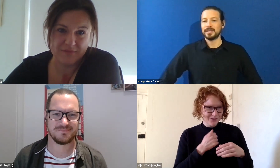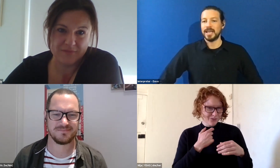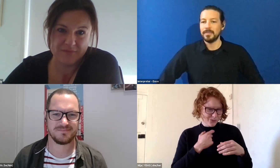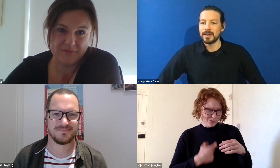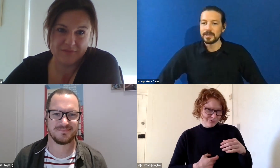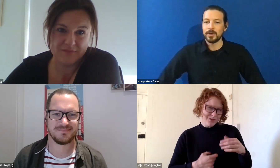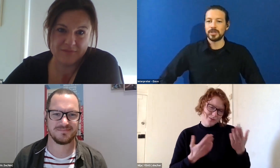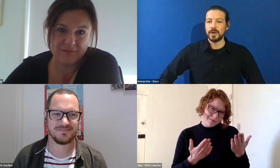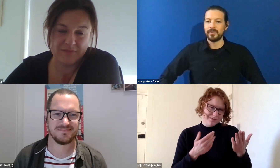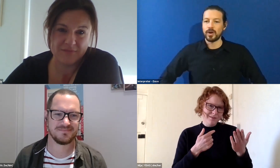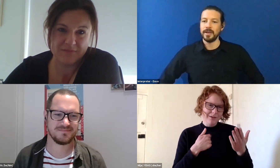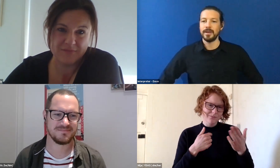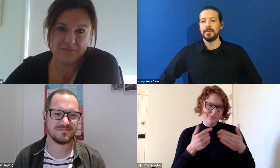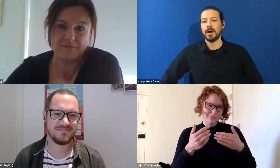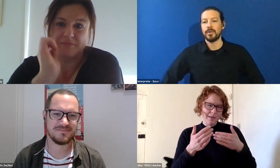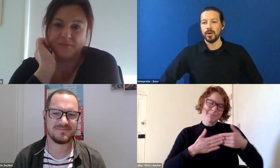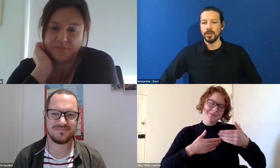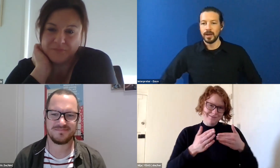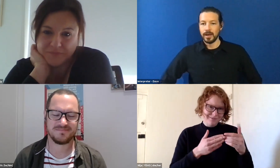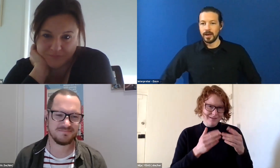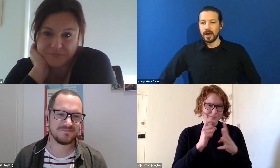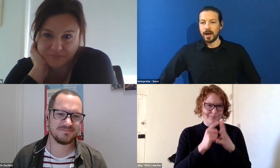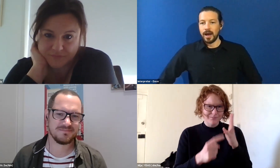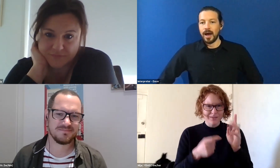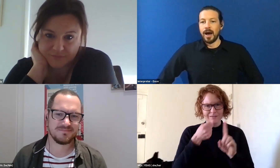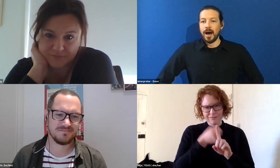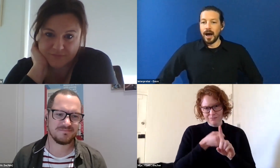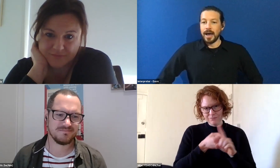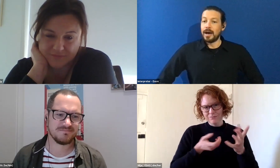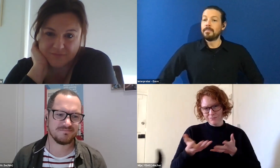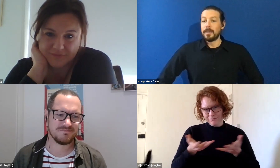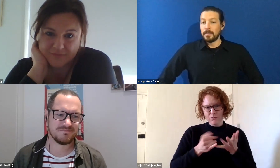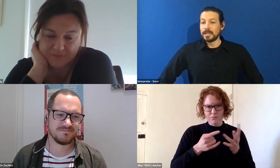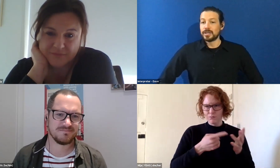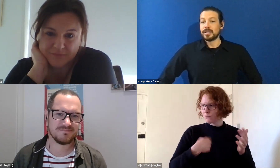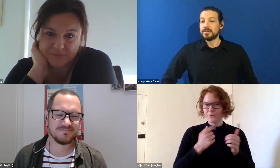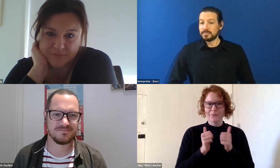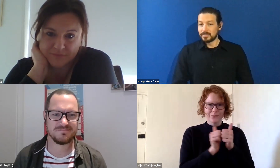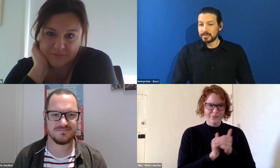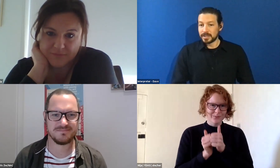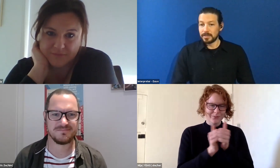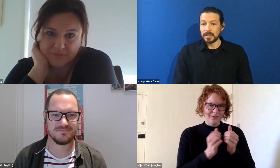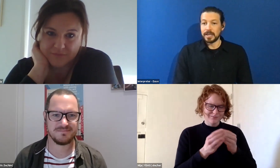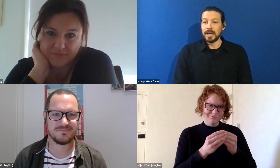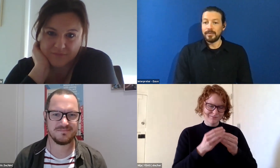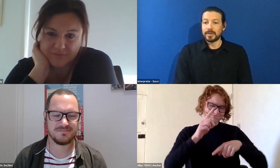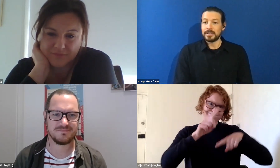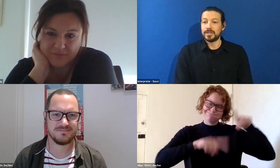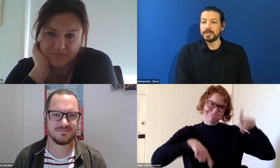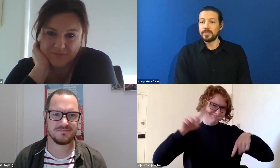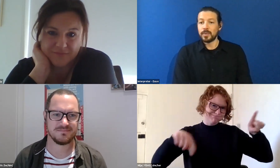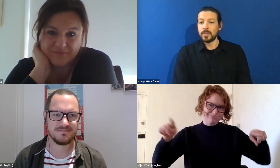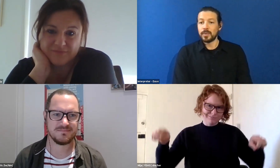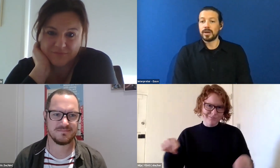Yeah, great. Thanks, Sam. I suppose I do have a comment. In my role, I am managing the